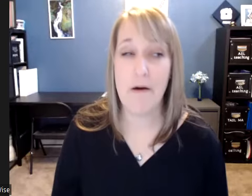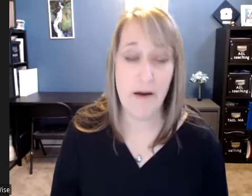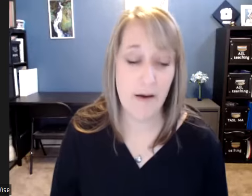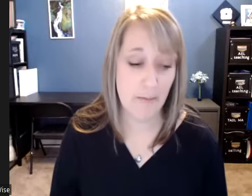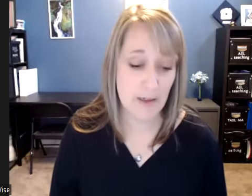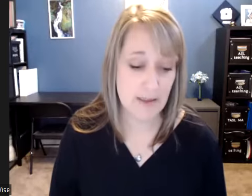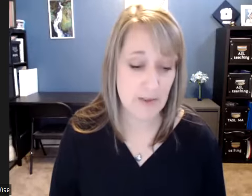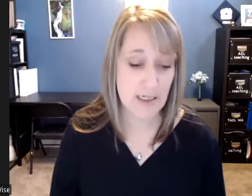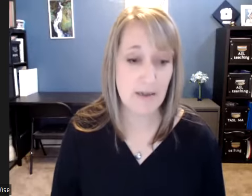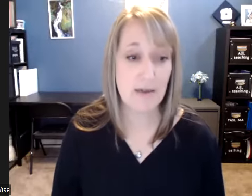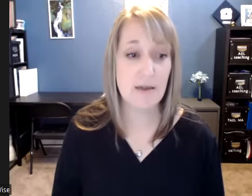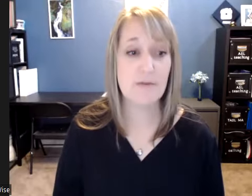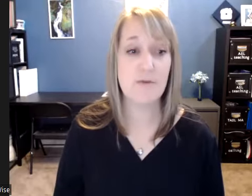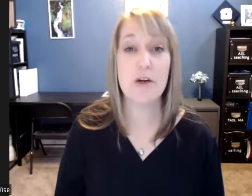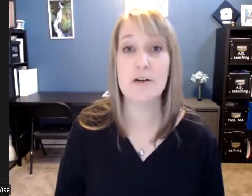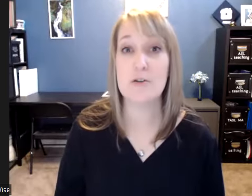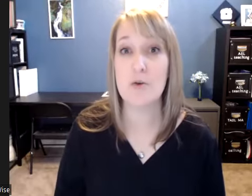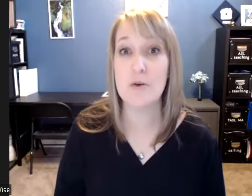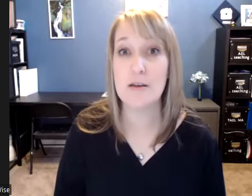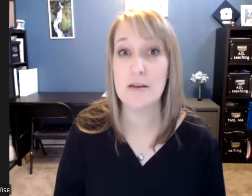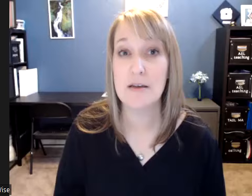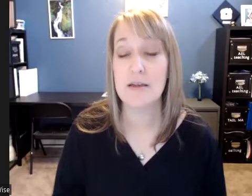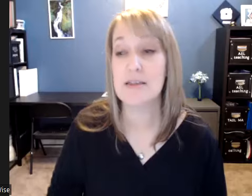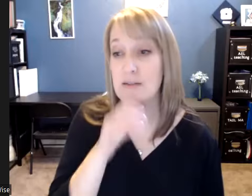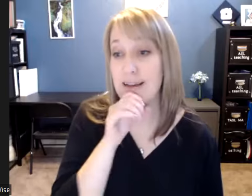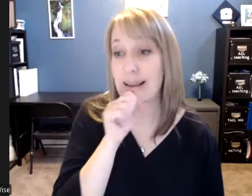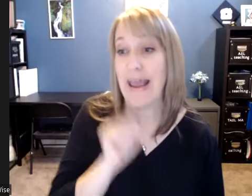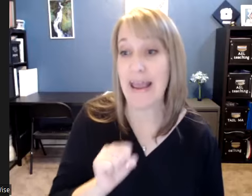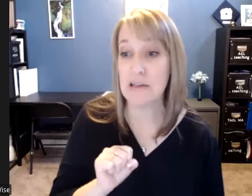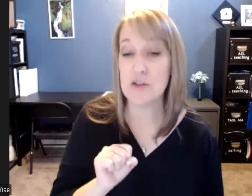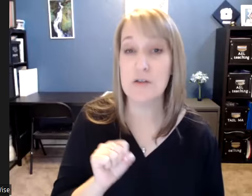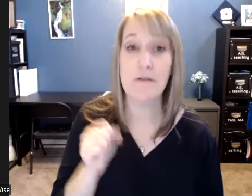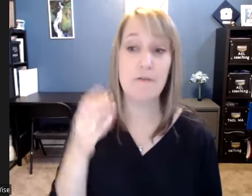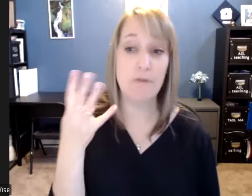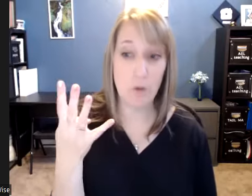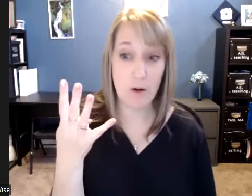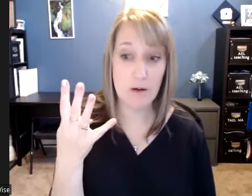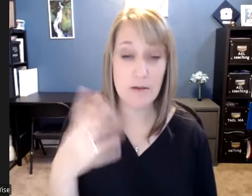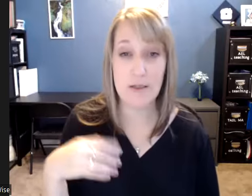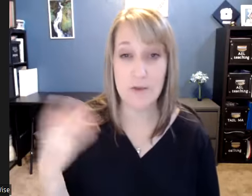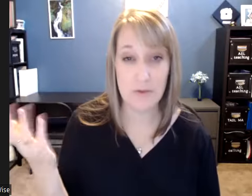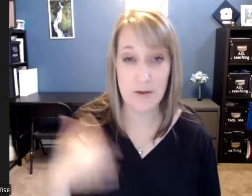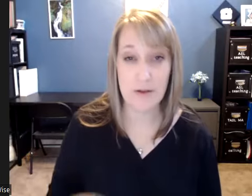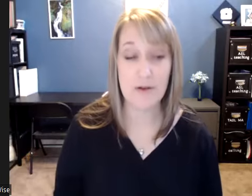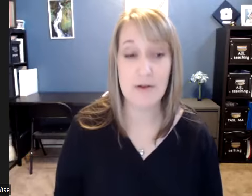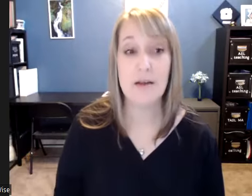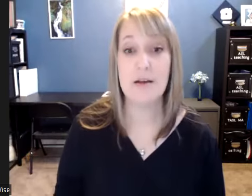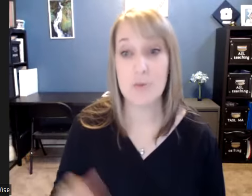Or what else have we done? 4 years old, instead of signing age 4, like you do for all the other numbers